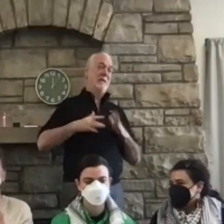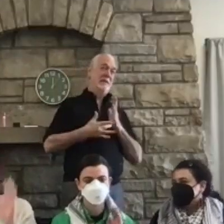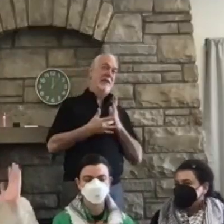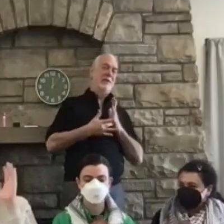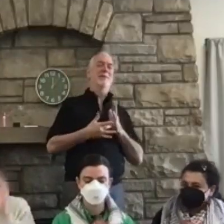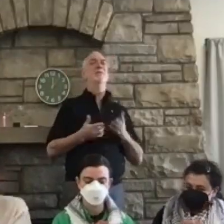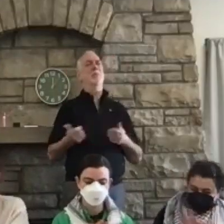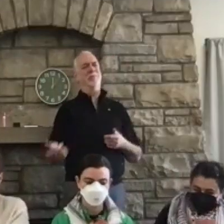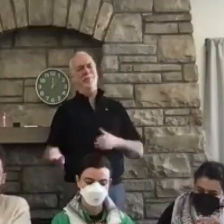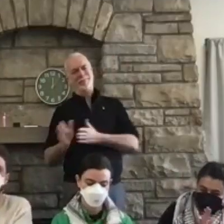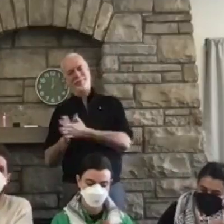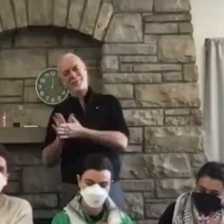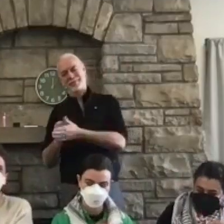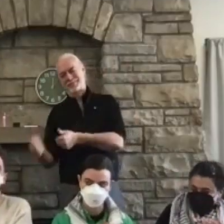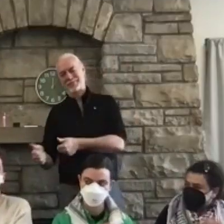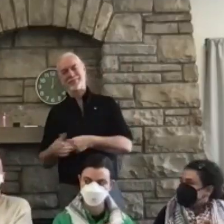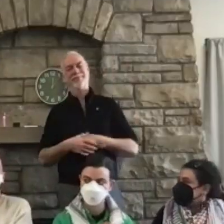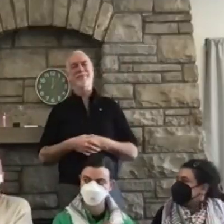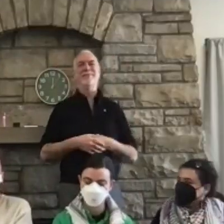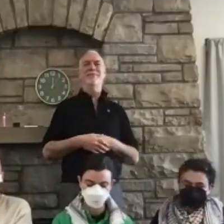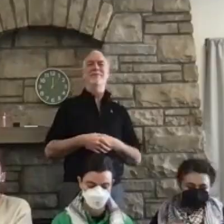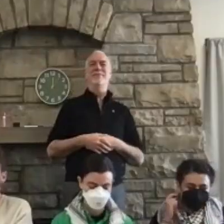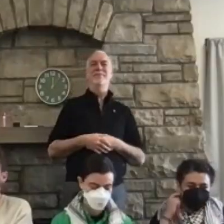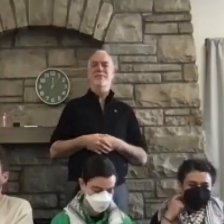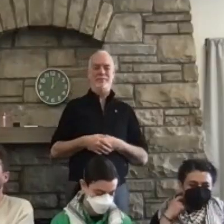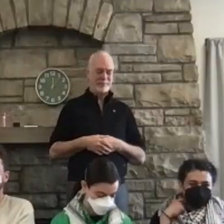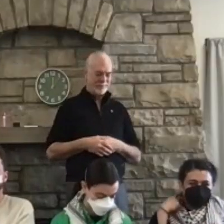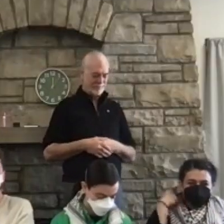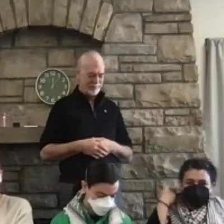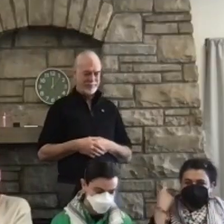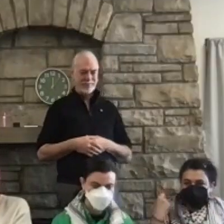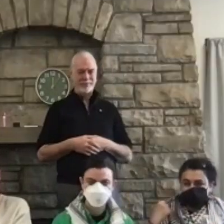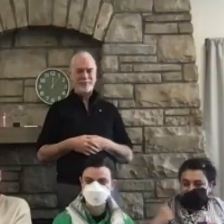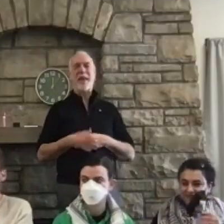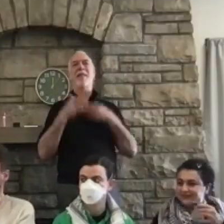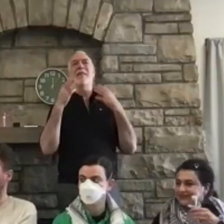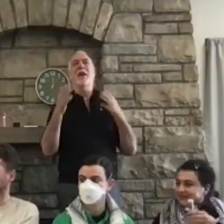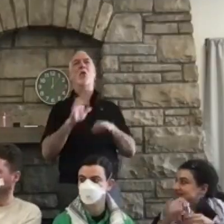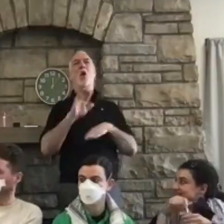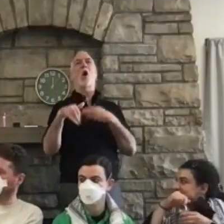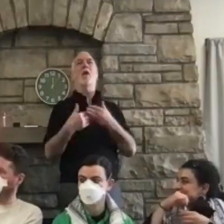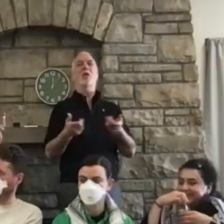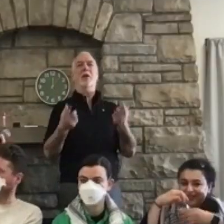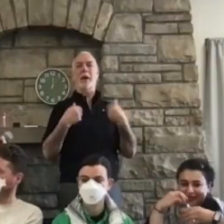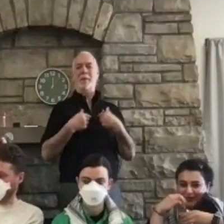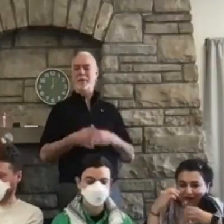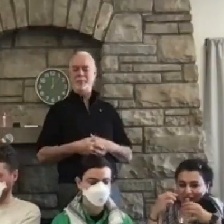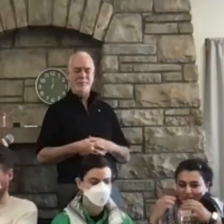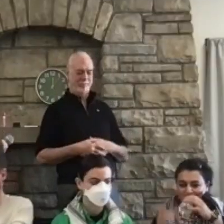so successfully. So, and I promise this is good. But thank you all for being here.